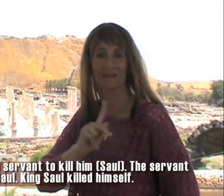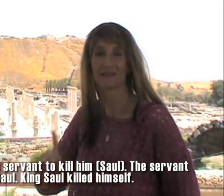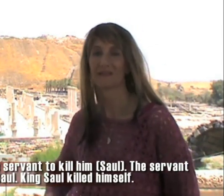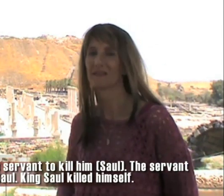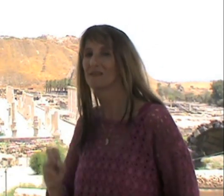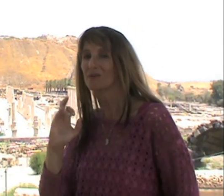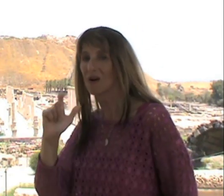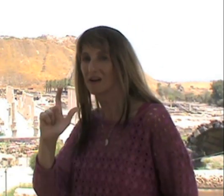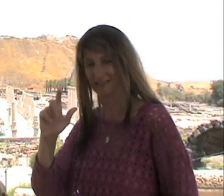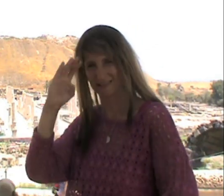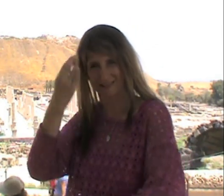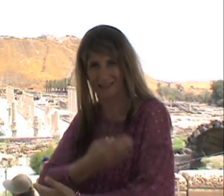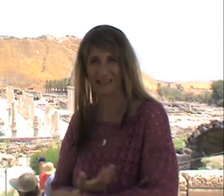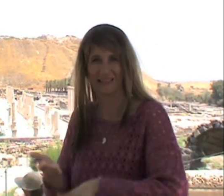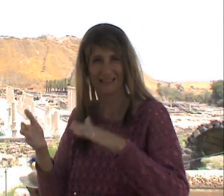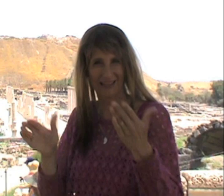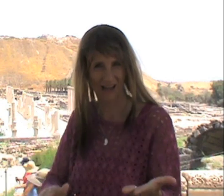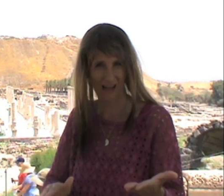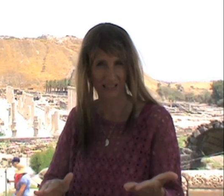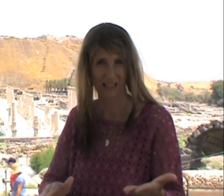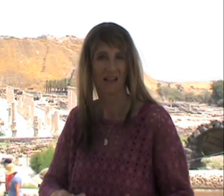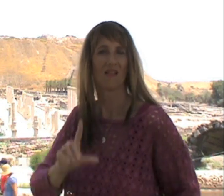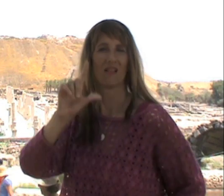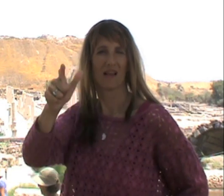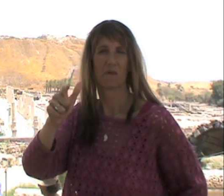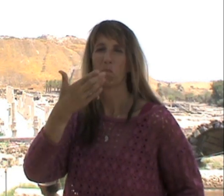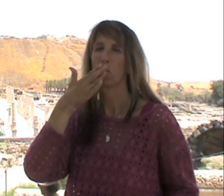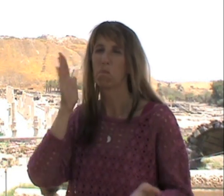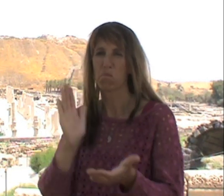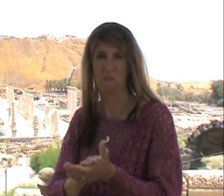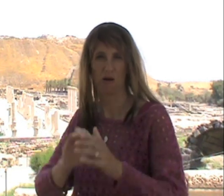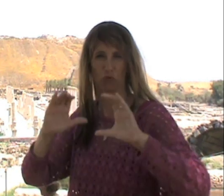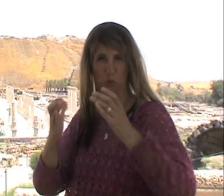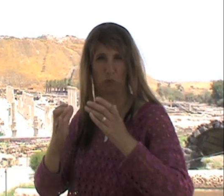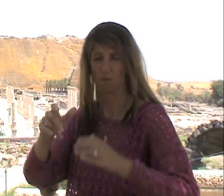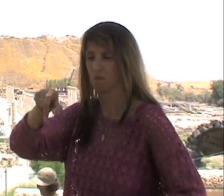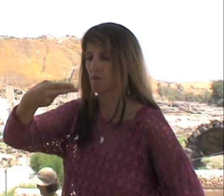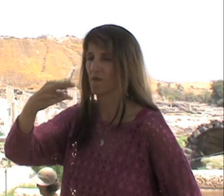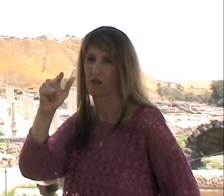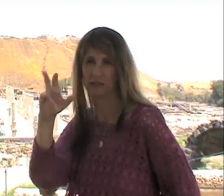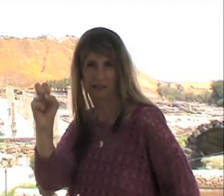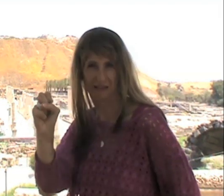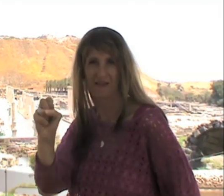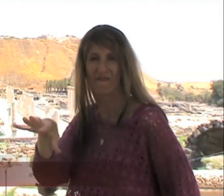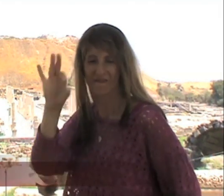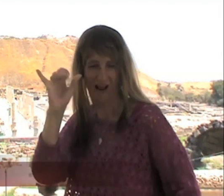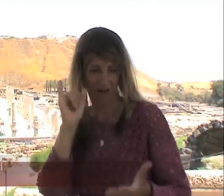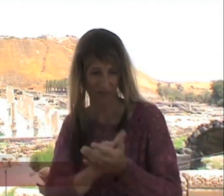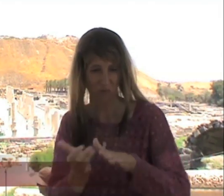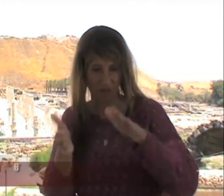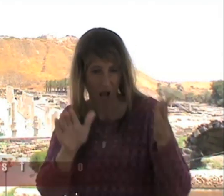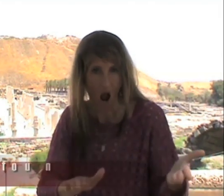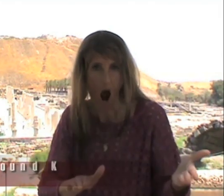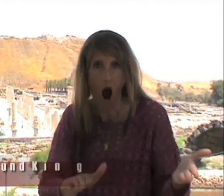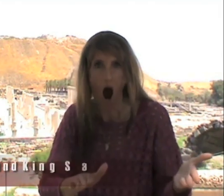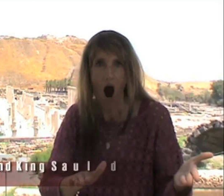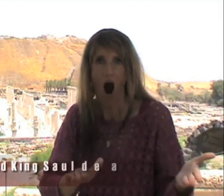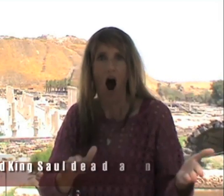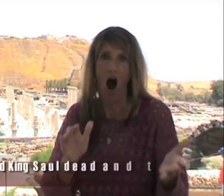And also King Saul's sons had all died as well. And then later the Philistines found out that they were all